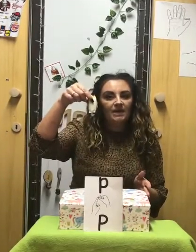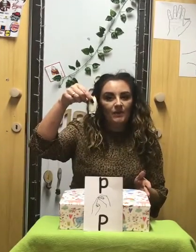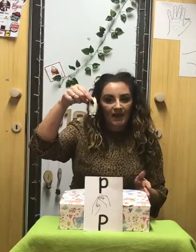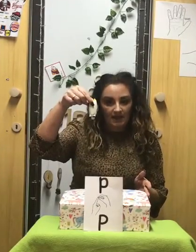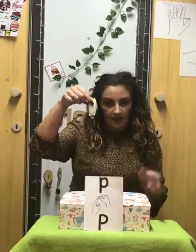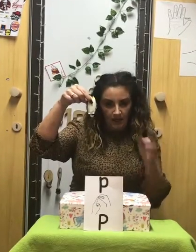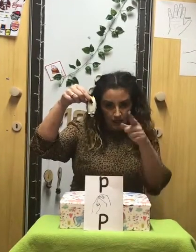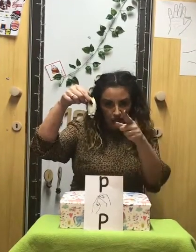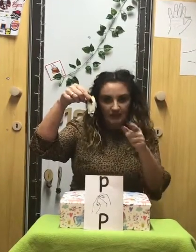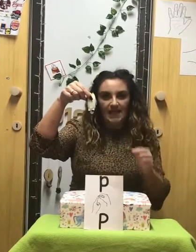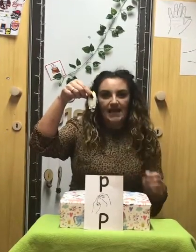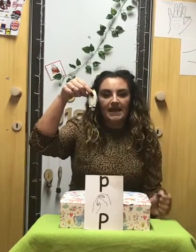penguin. Can you say